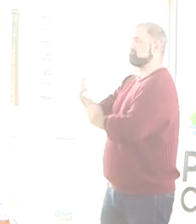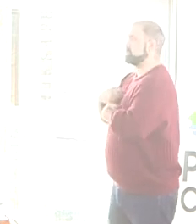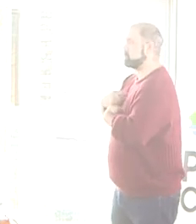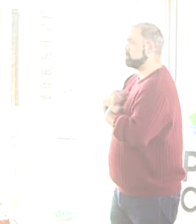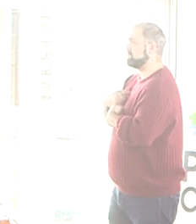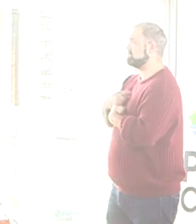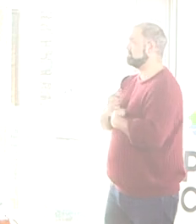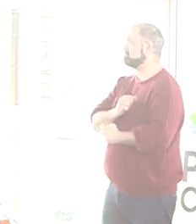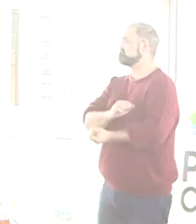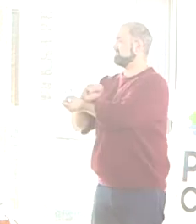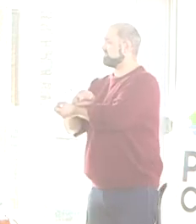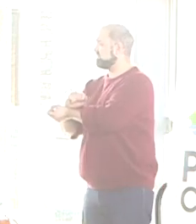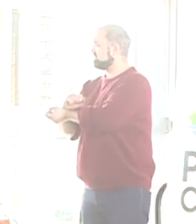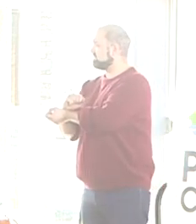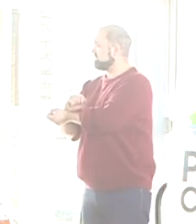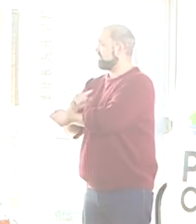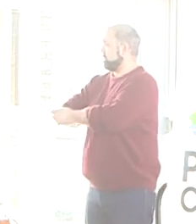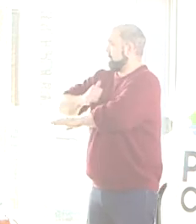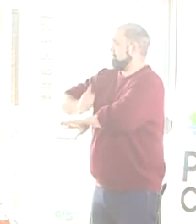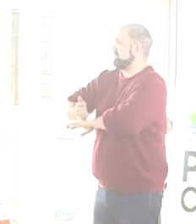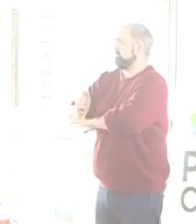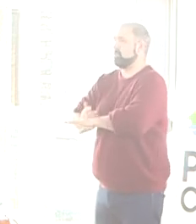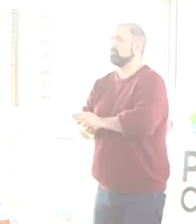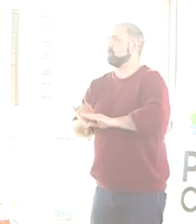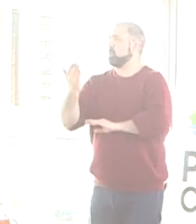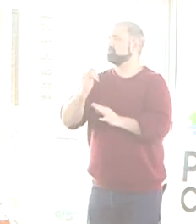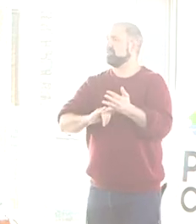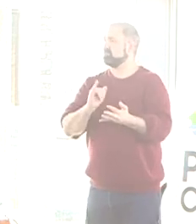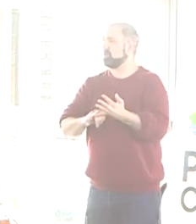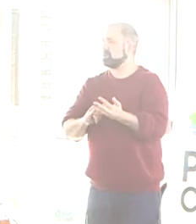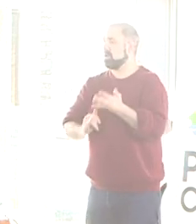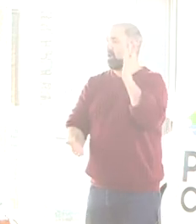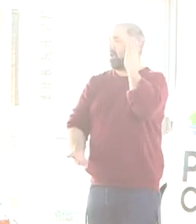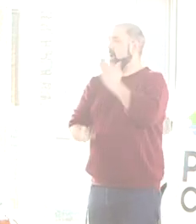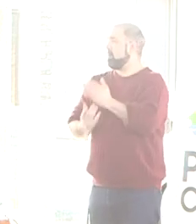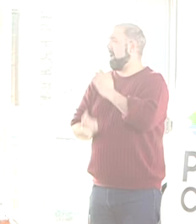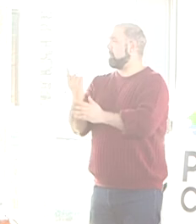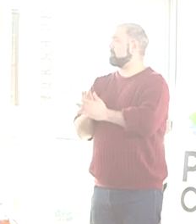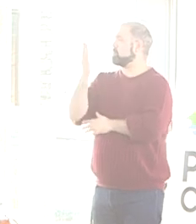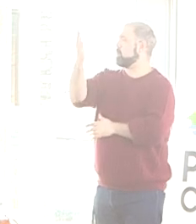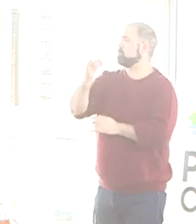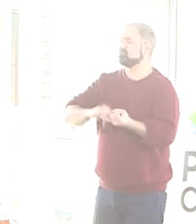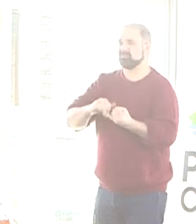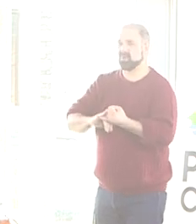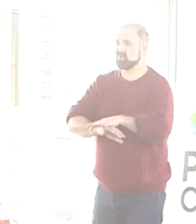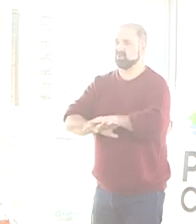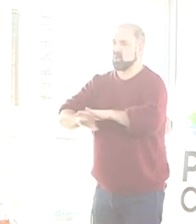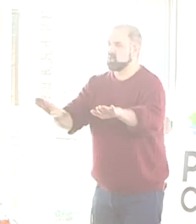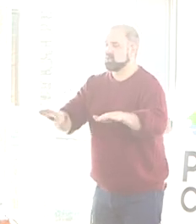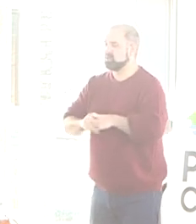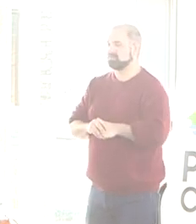that was the basis for going to Strasbourg. We didn't get to go to Strasbourg. I, I, I rather like the sound of it. They did very good oysters,